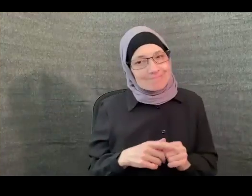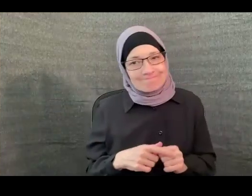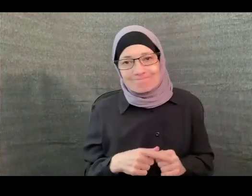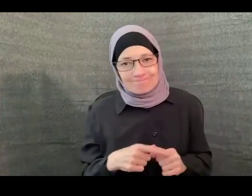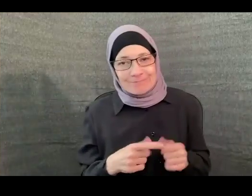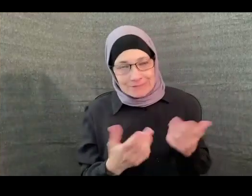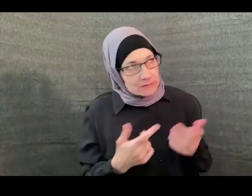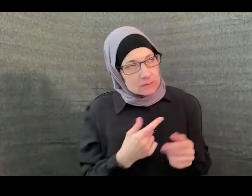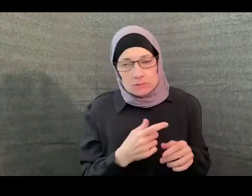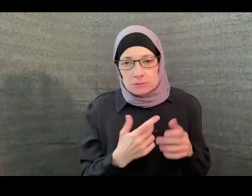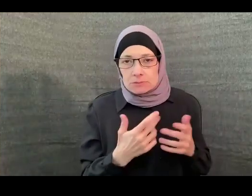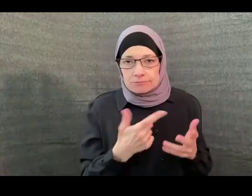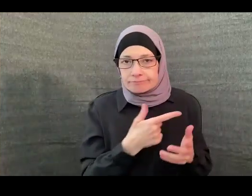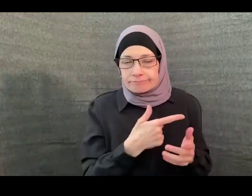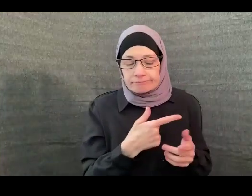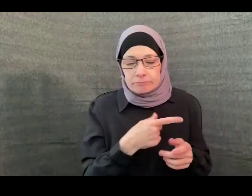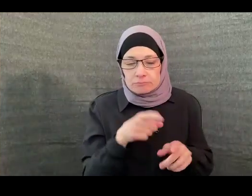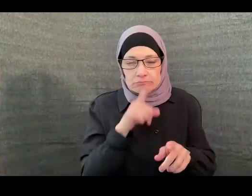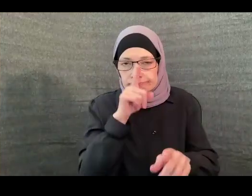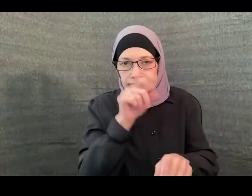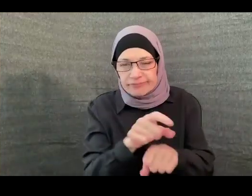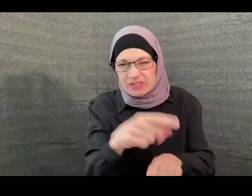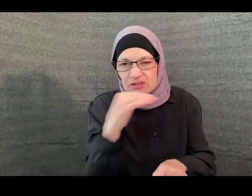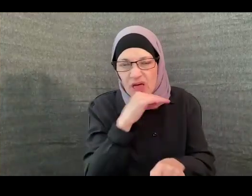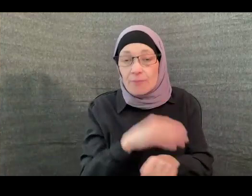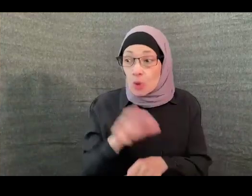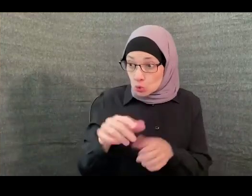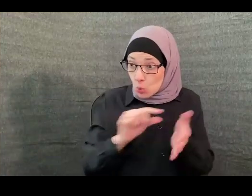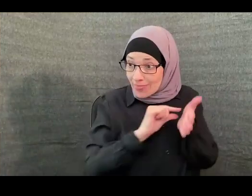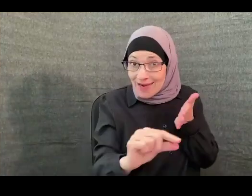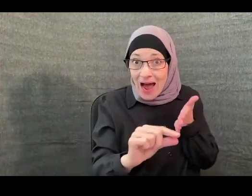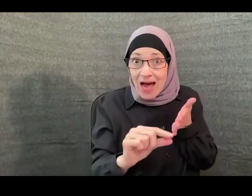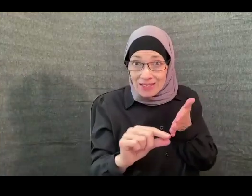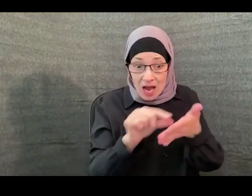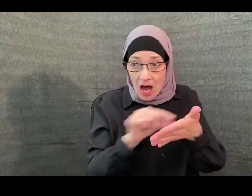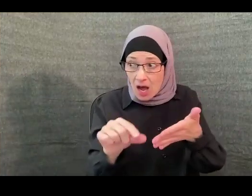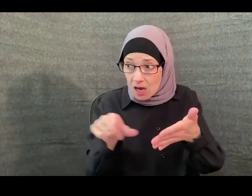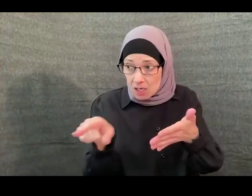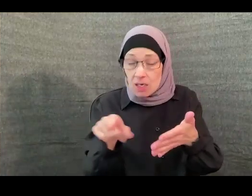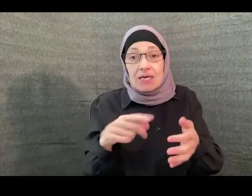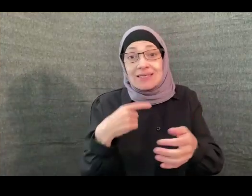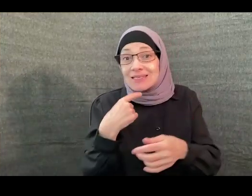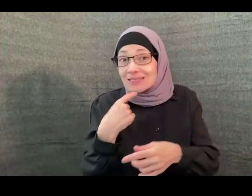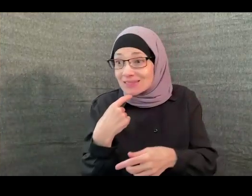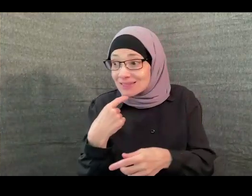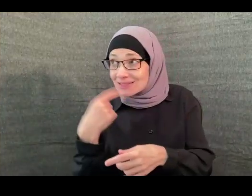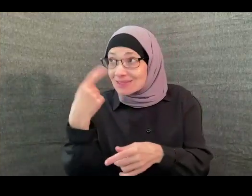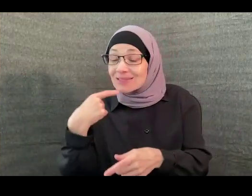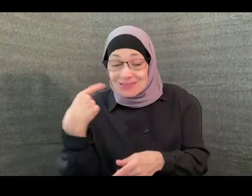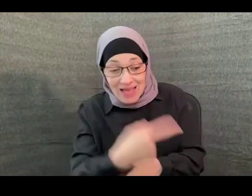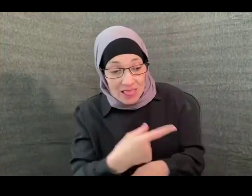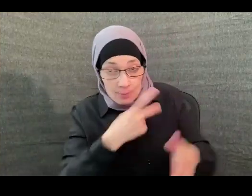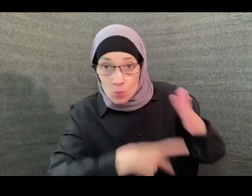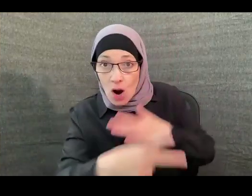So the ayah is telling Prophet Muhammad, and beyond him is a believer, that haven't